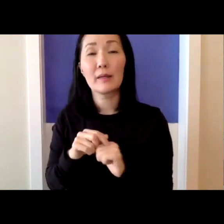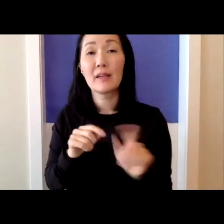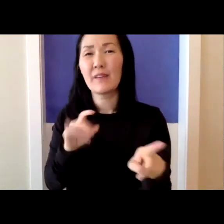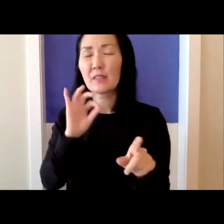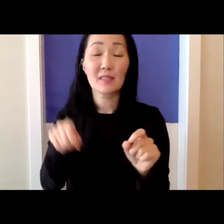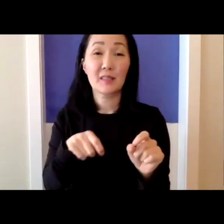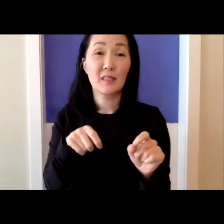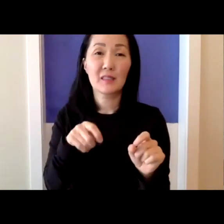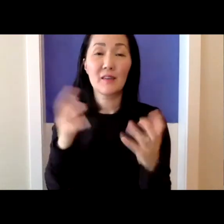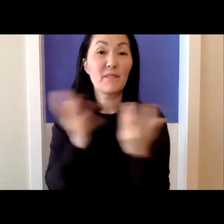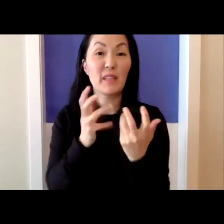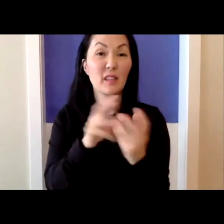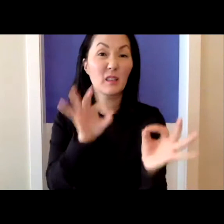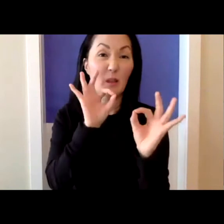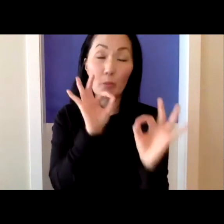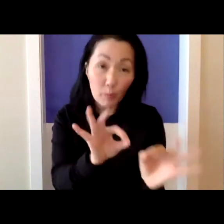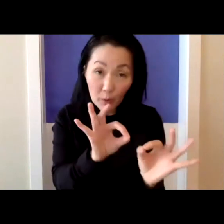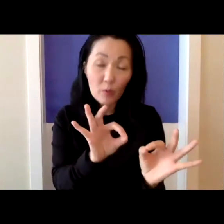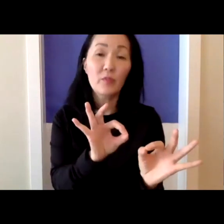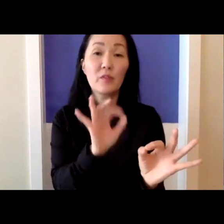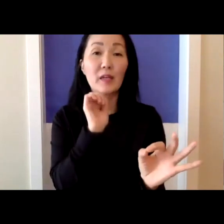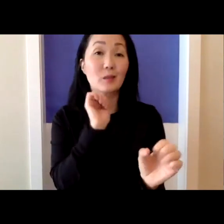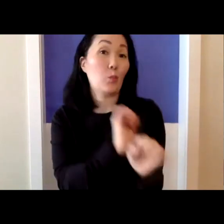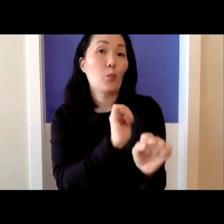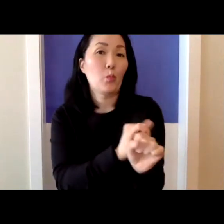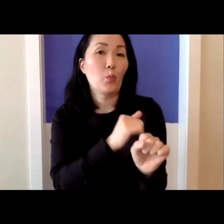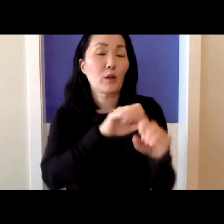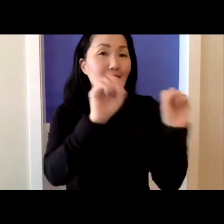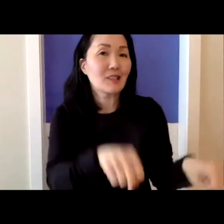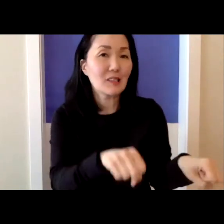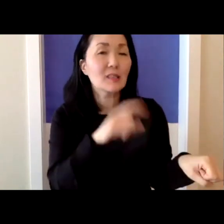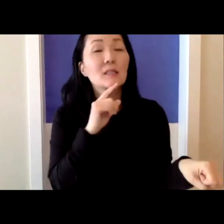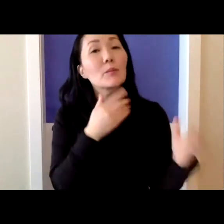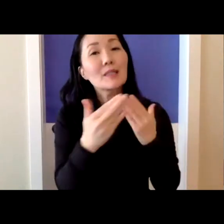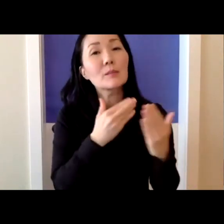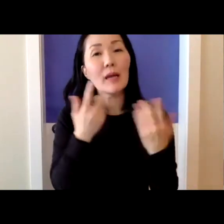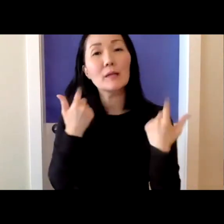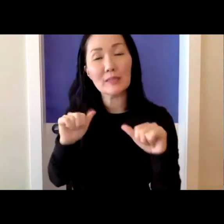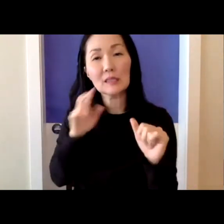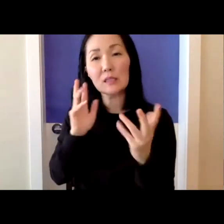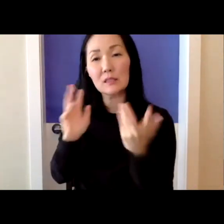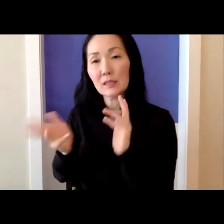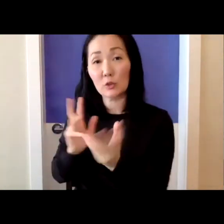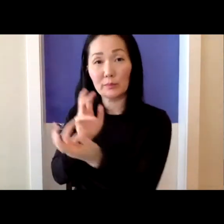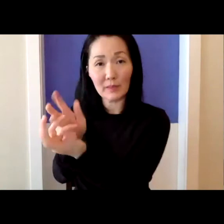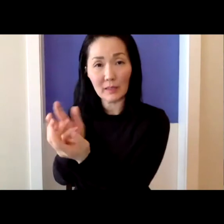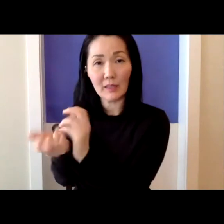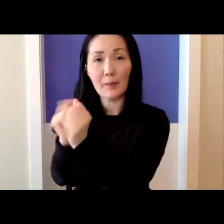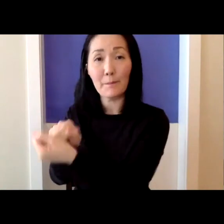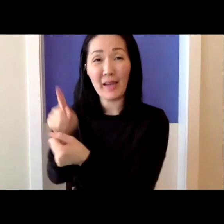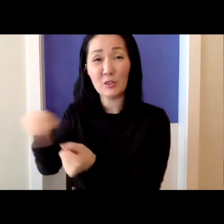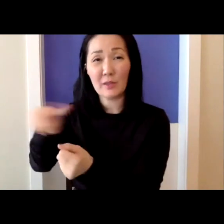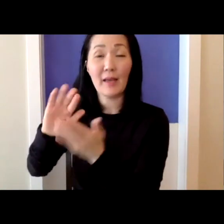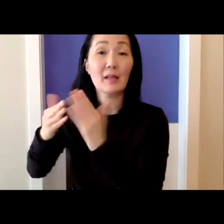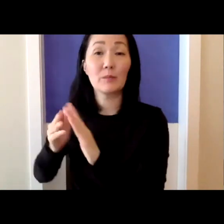ideal client. And we need government and funders to recognize that we need to make a huge shift and to work together to support these innovations